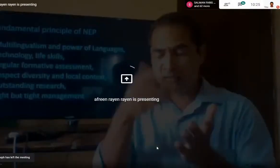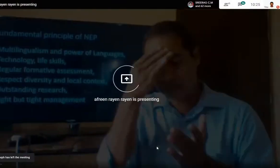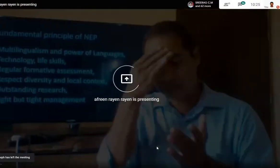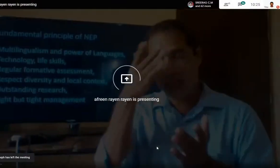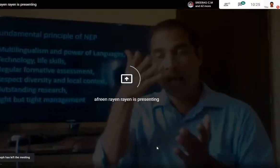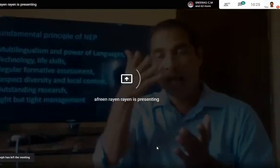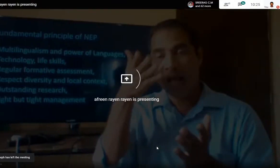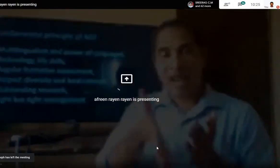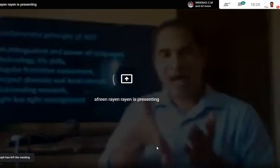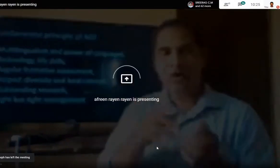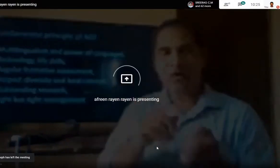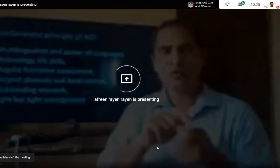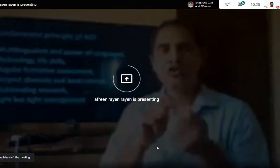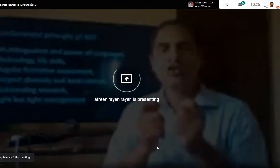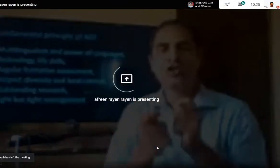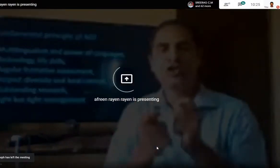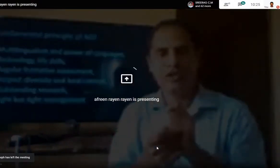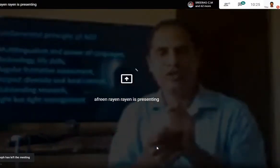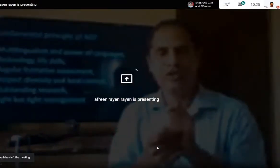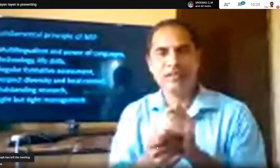They have to write a lot.